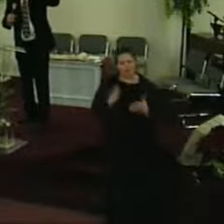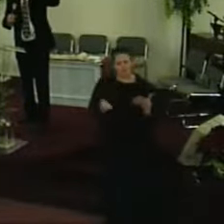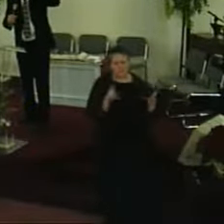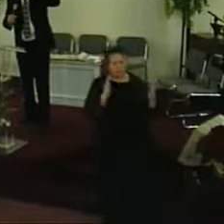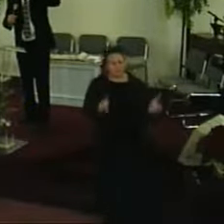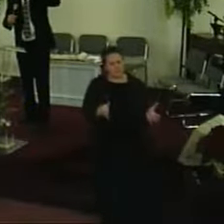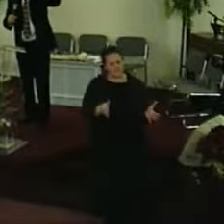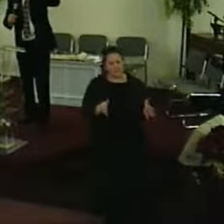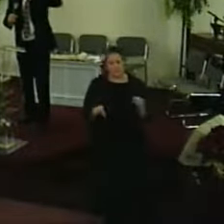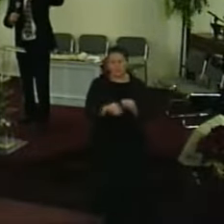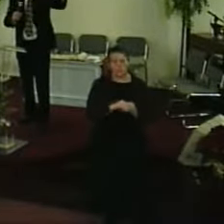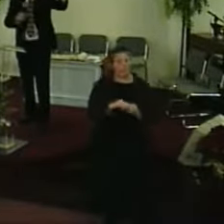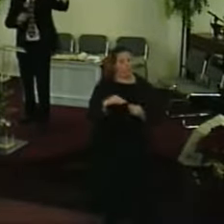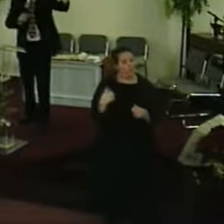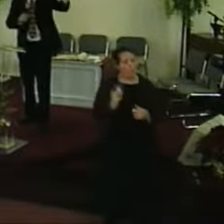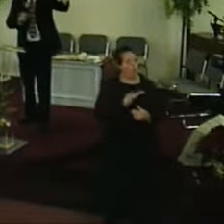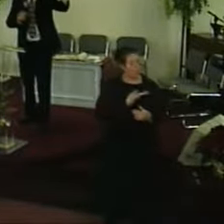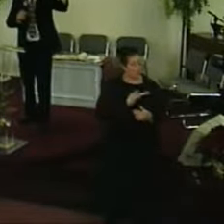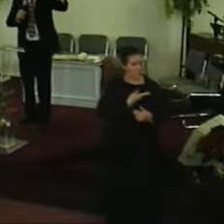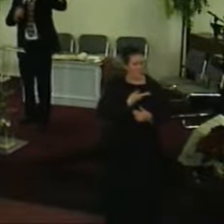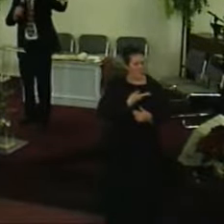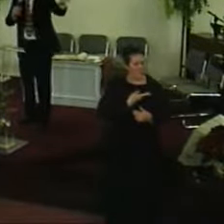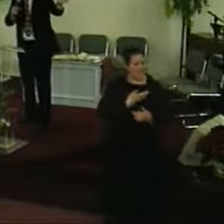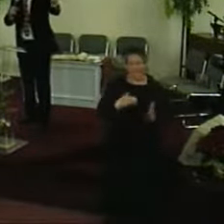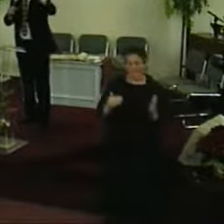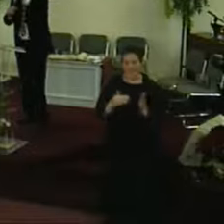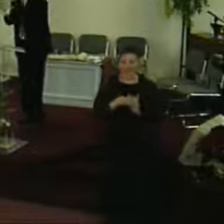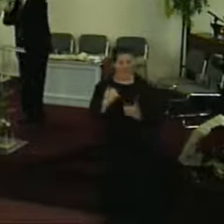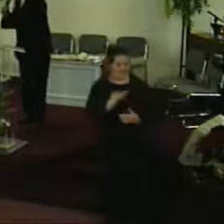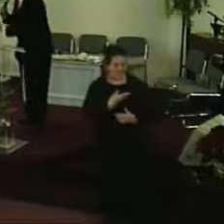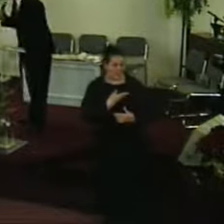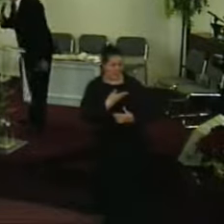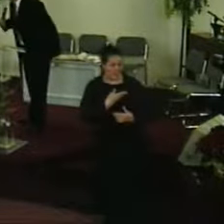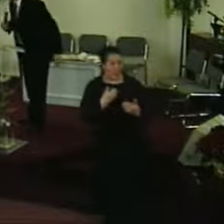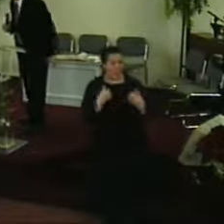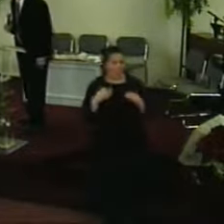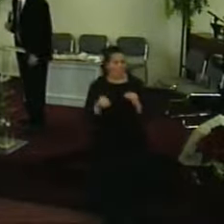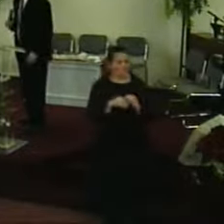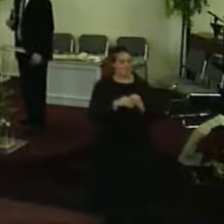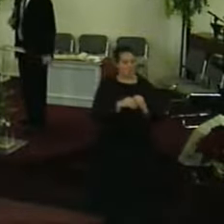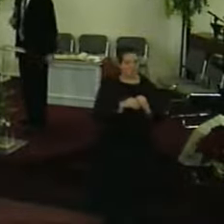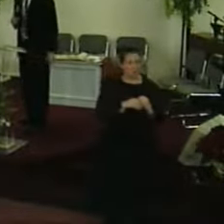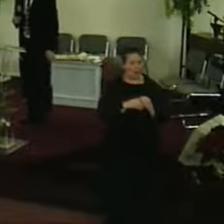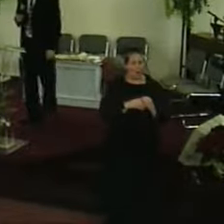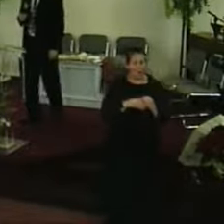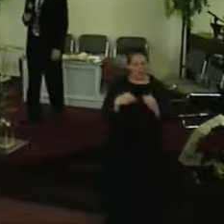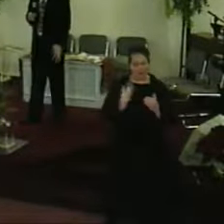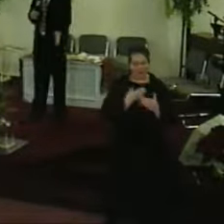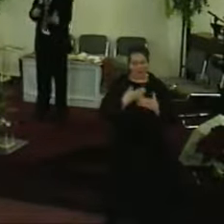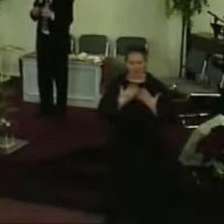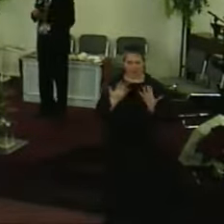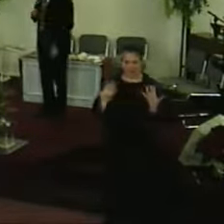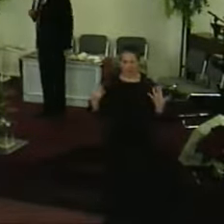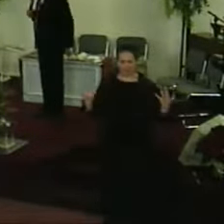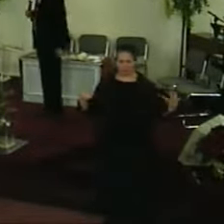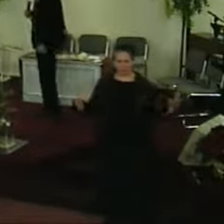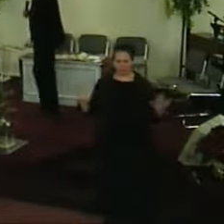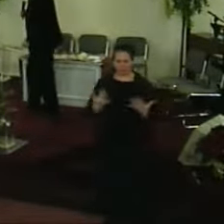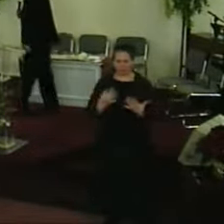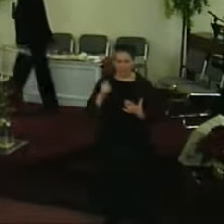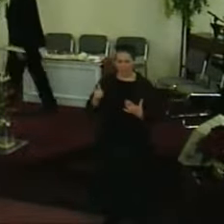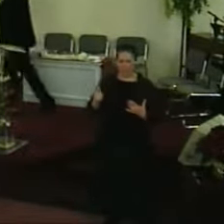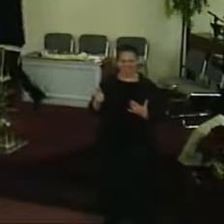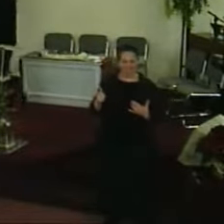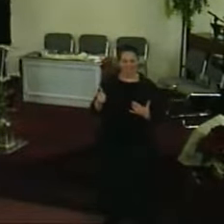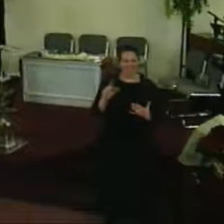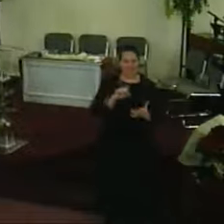against us. We got more on our side than they have on their side. Instead, he prays a simple